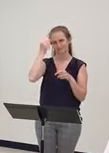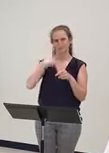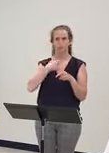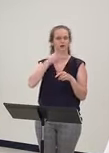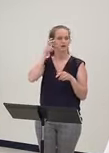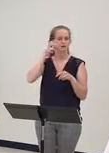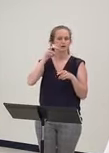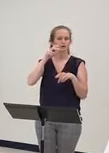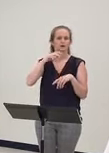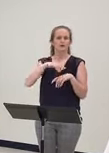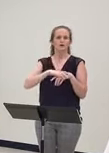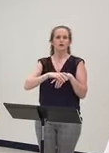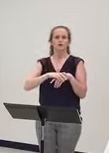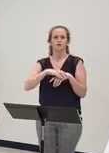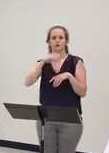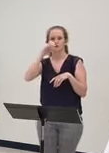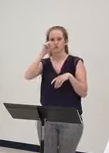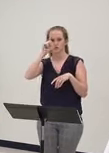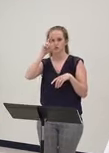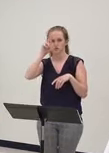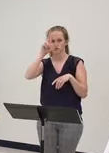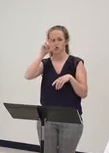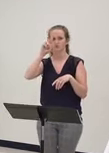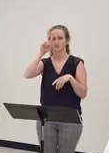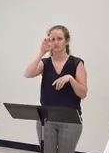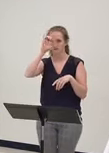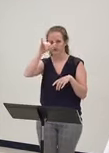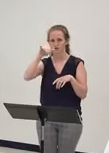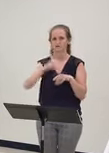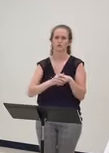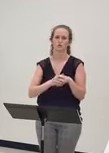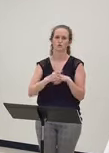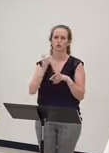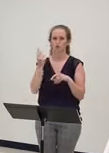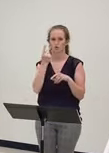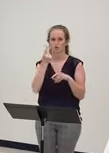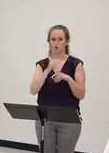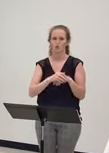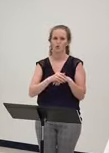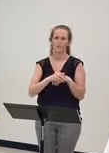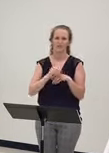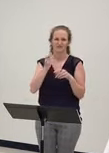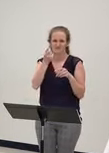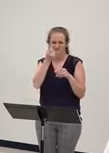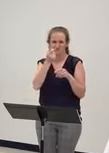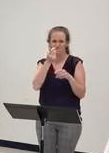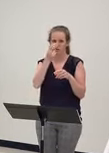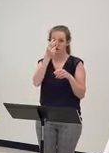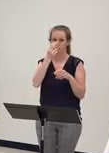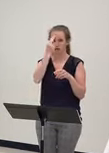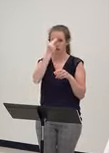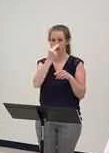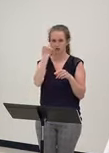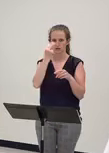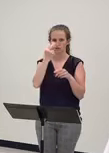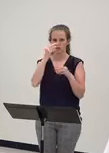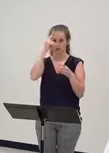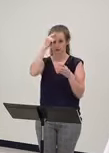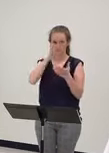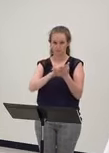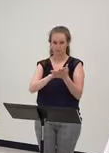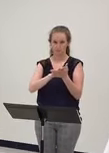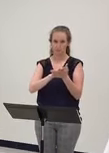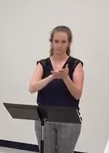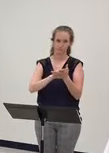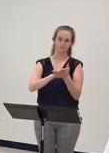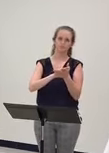surveys. Only a certain number, a small number of Catholics believe in the true presence of Jesus. And we all bemoan that, and of course we